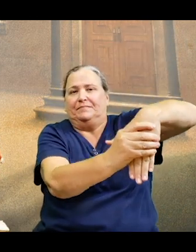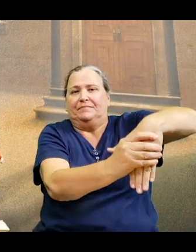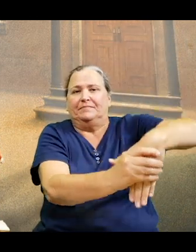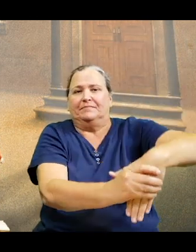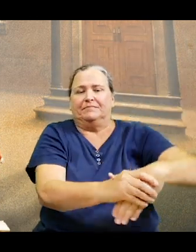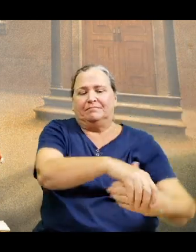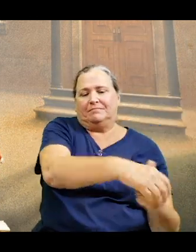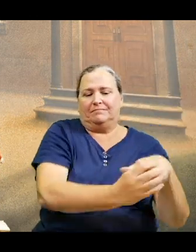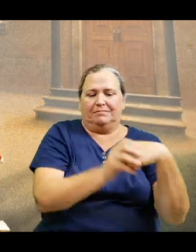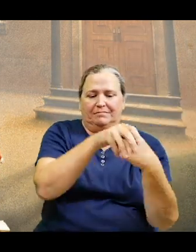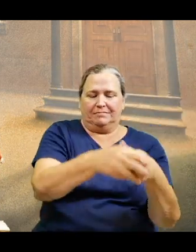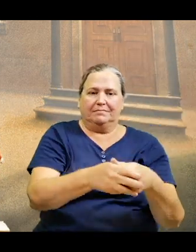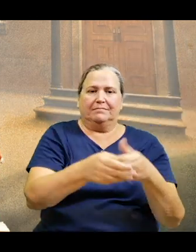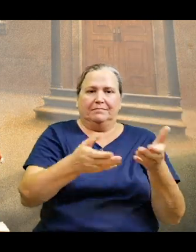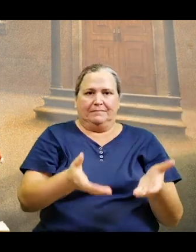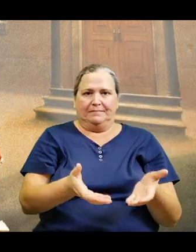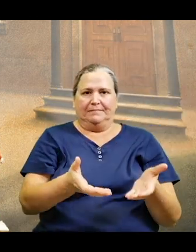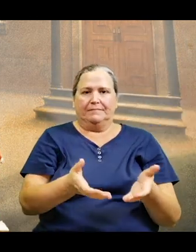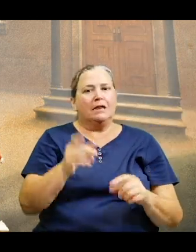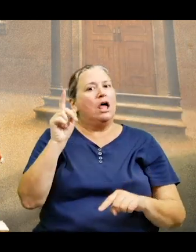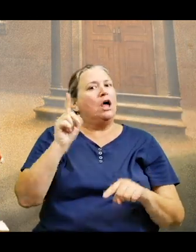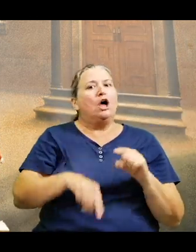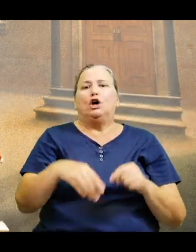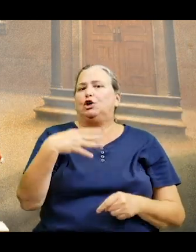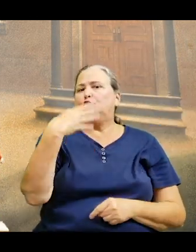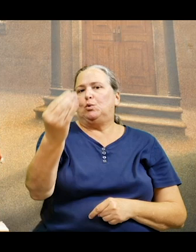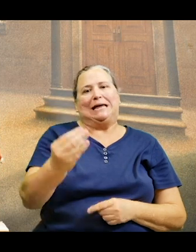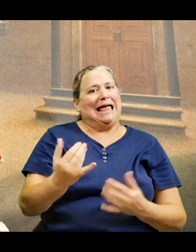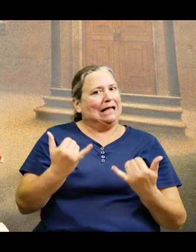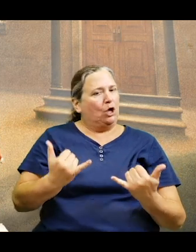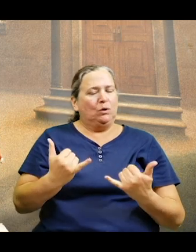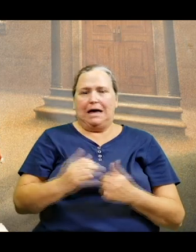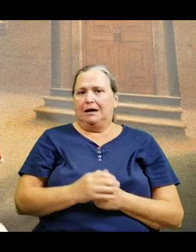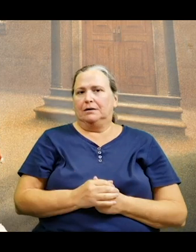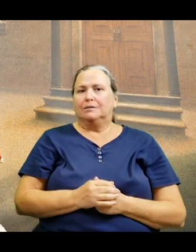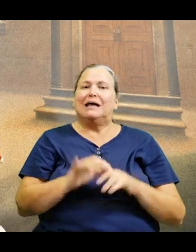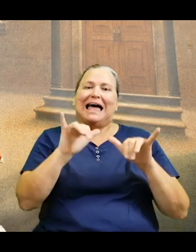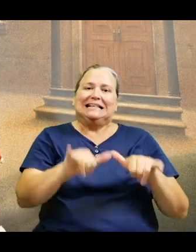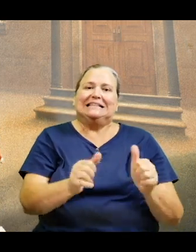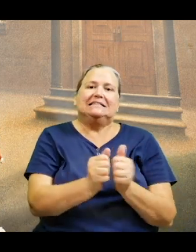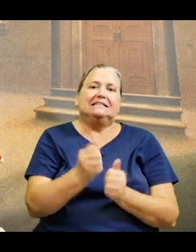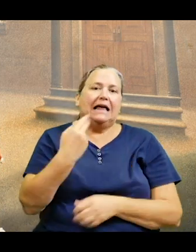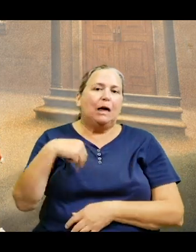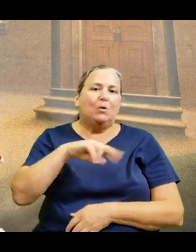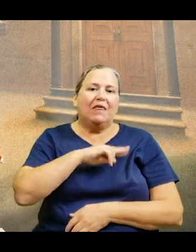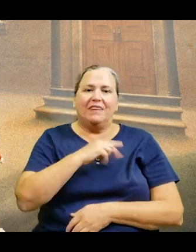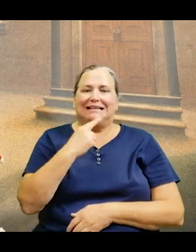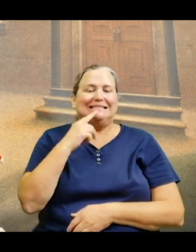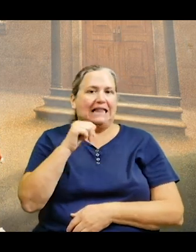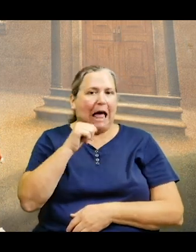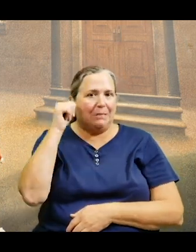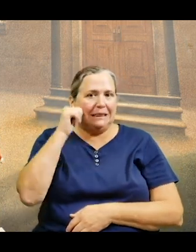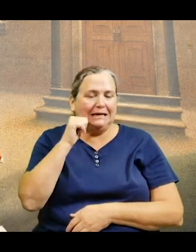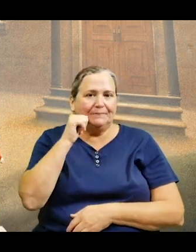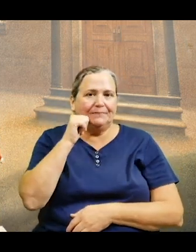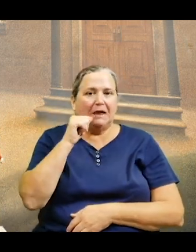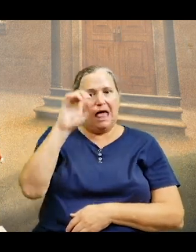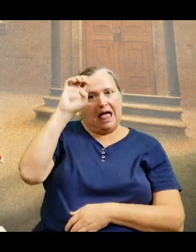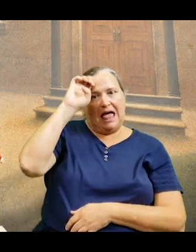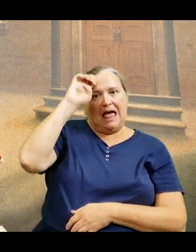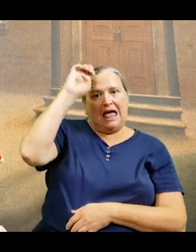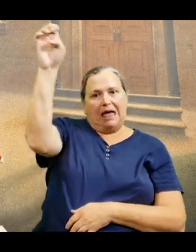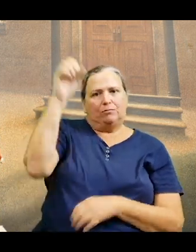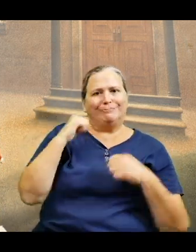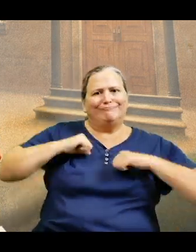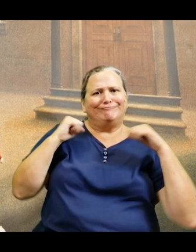and wrestled him to the earth. "You can't go yet," said Bull. "Stay with us," said Abeline. Edward beat